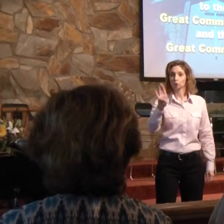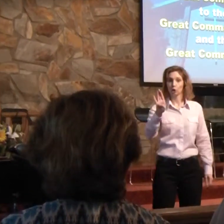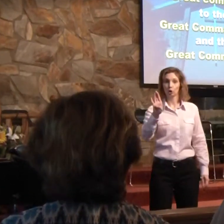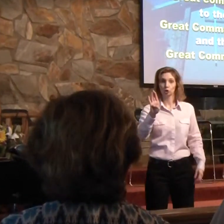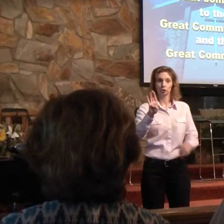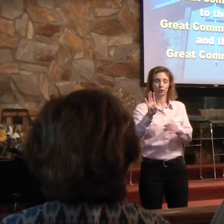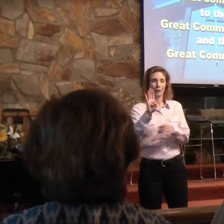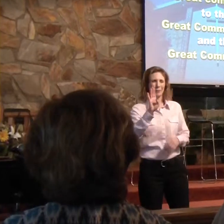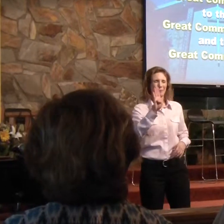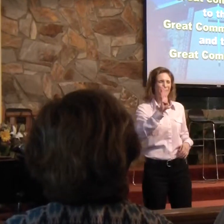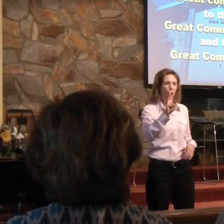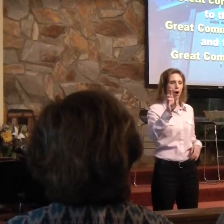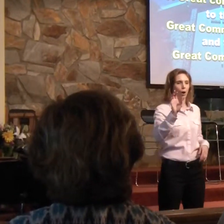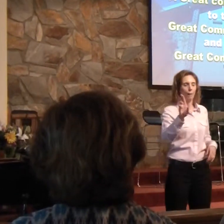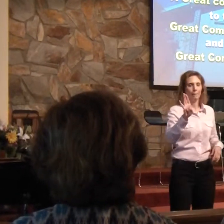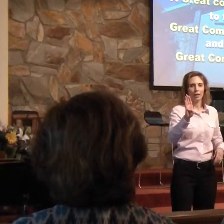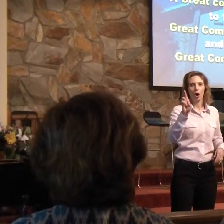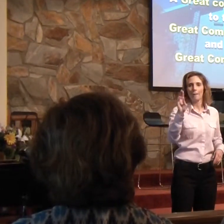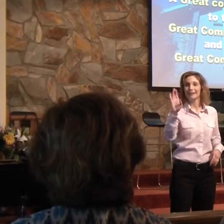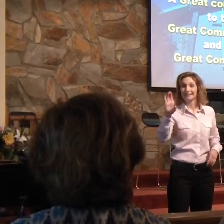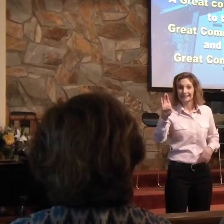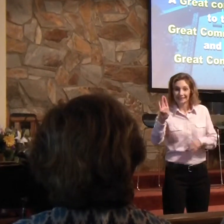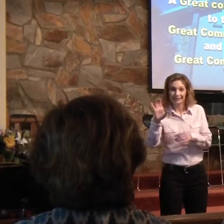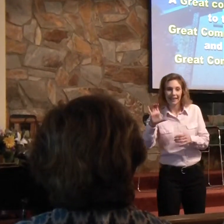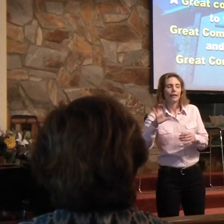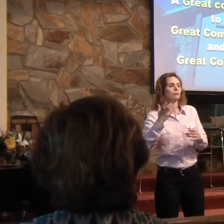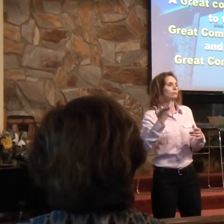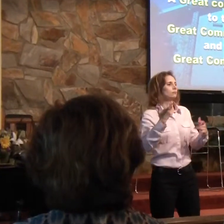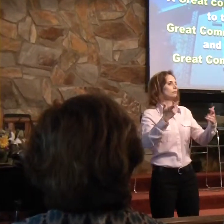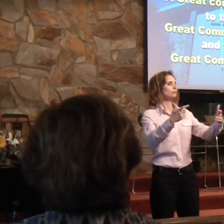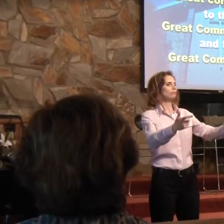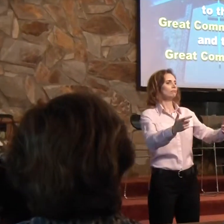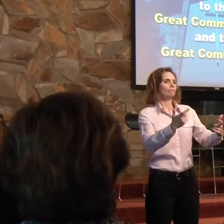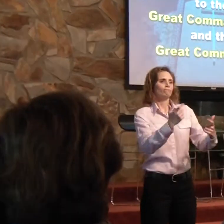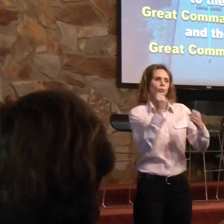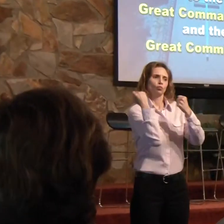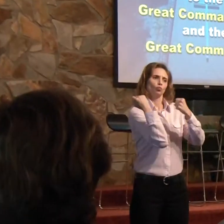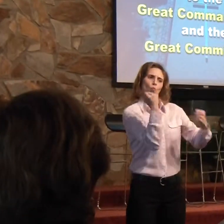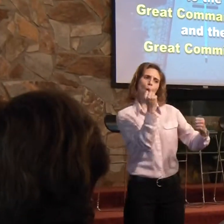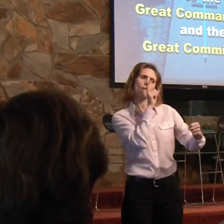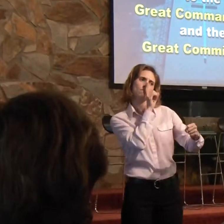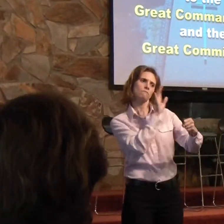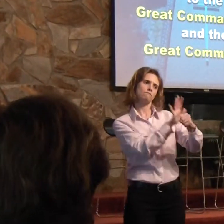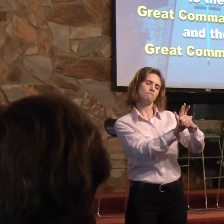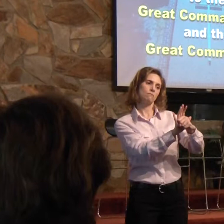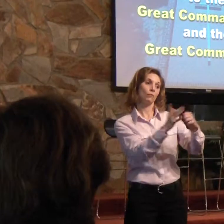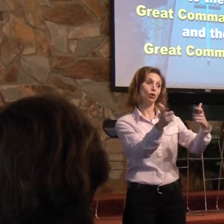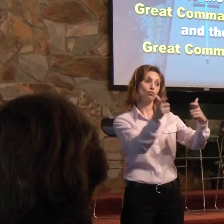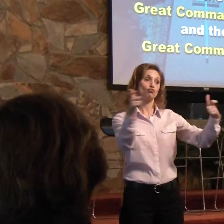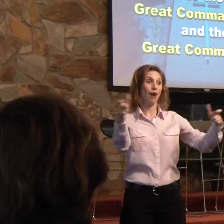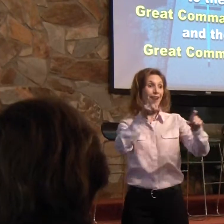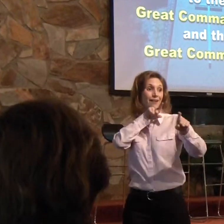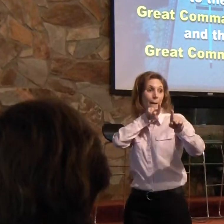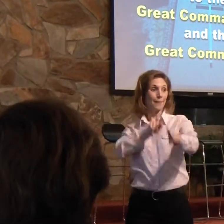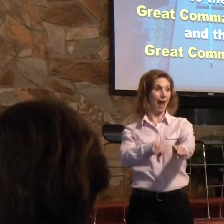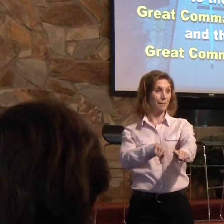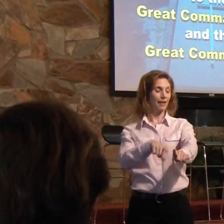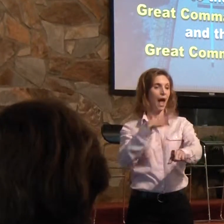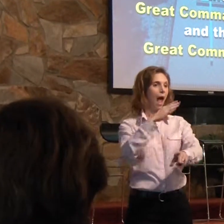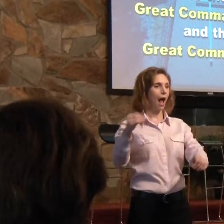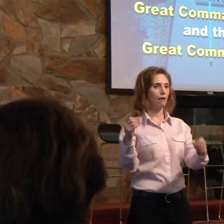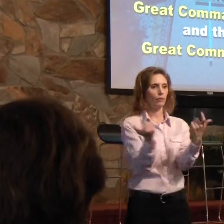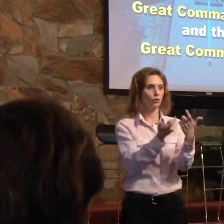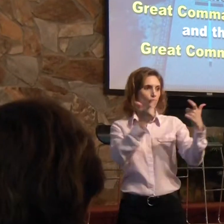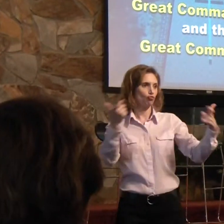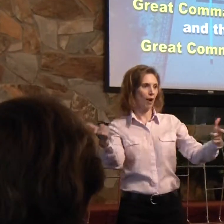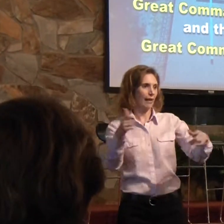a church that has a great commitment to the Great Commandment and the